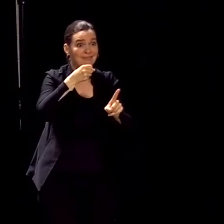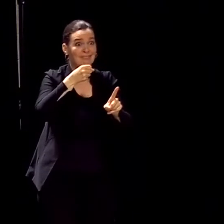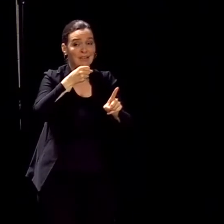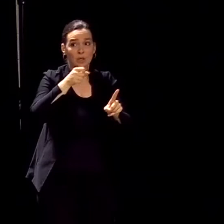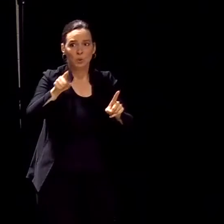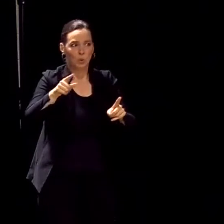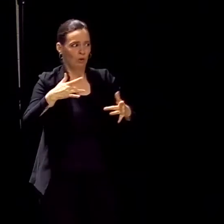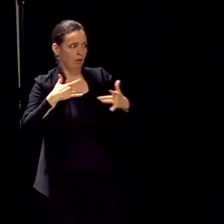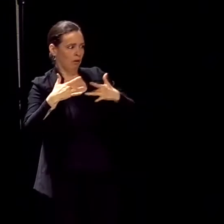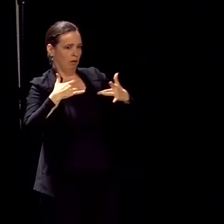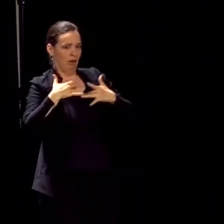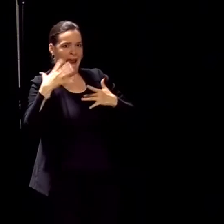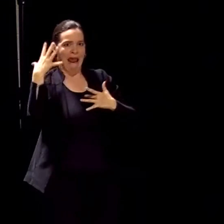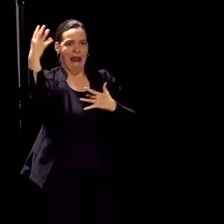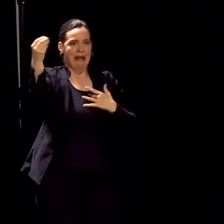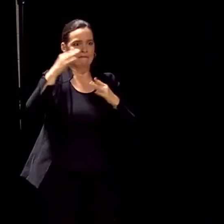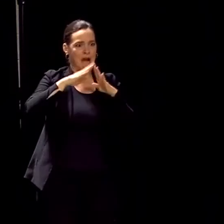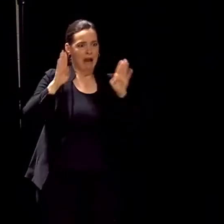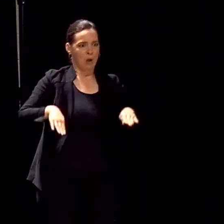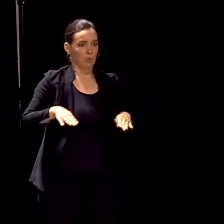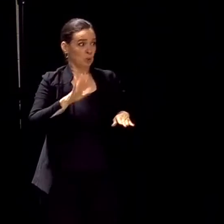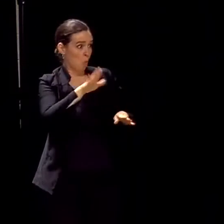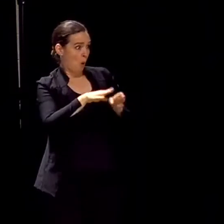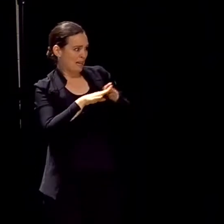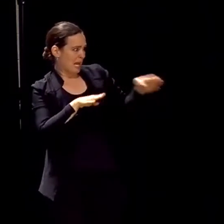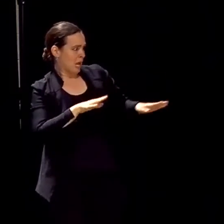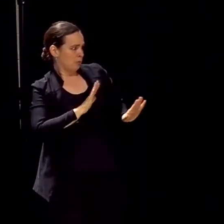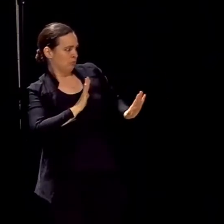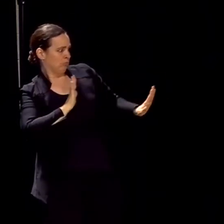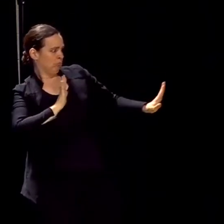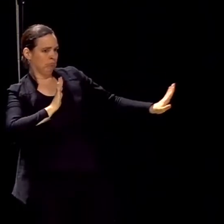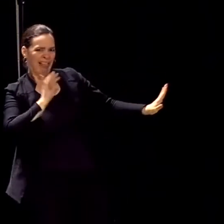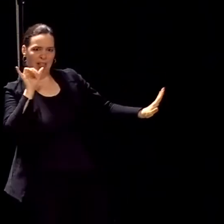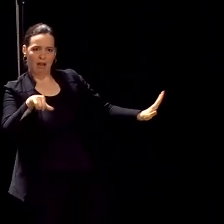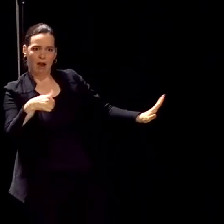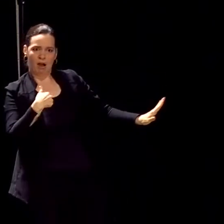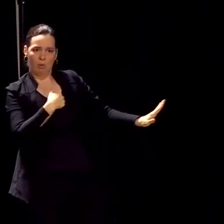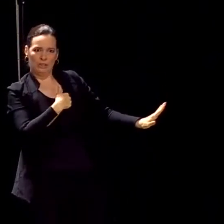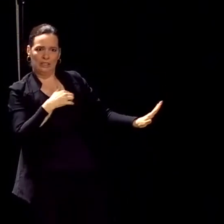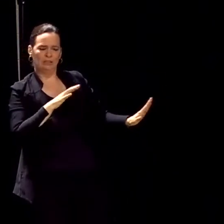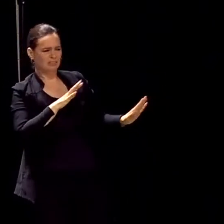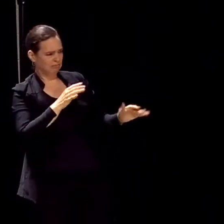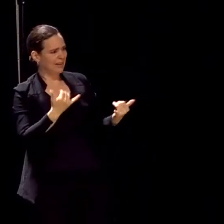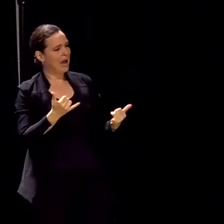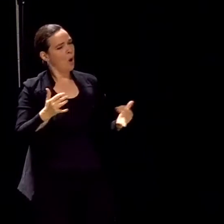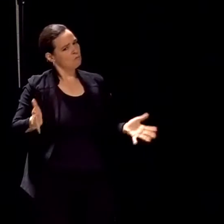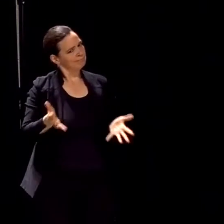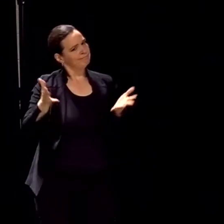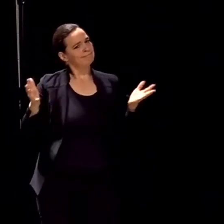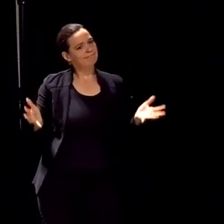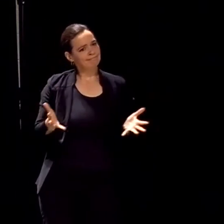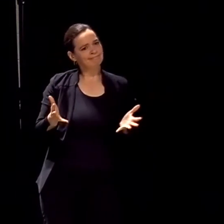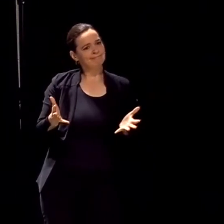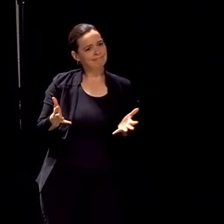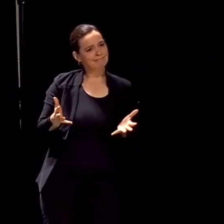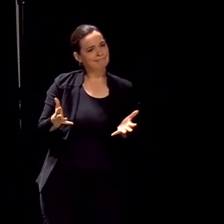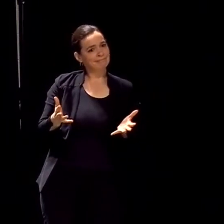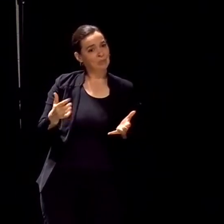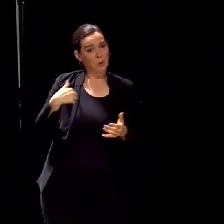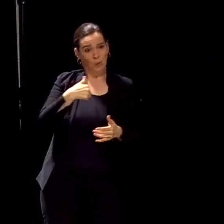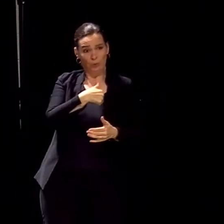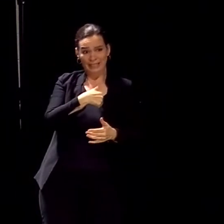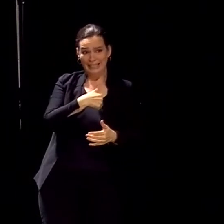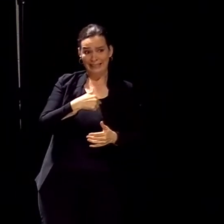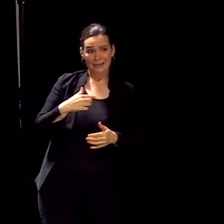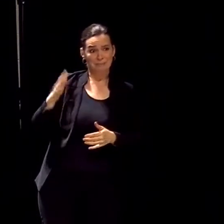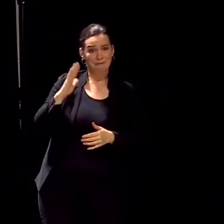You weren't having 15, 20 people inside. These are the things that, if we do these things,